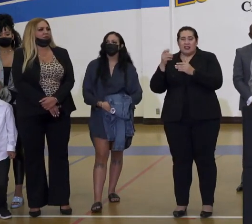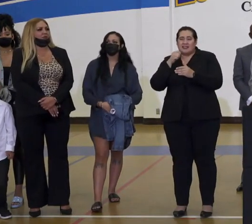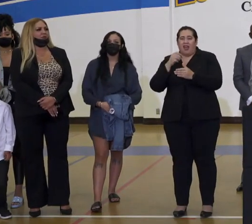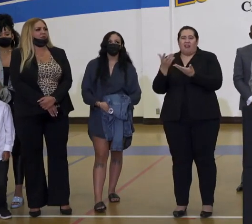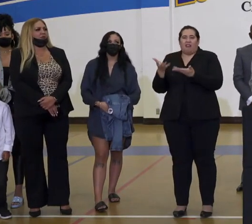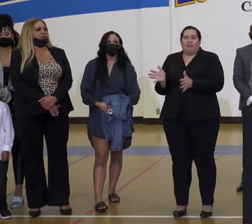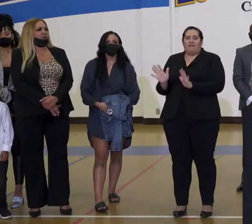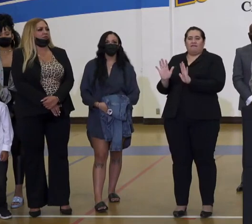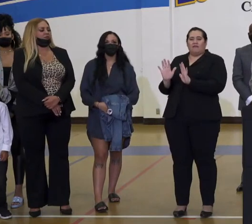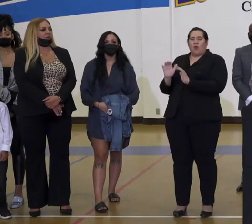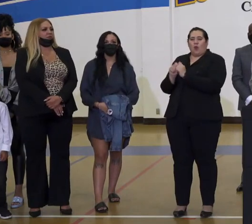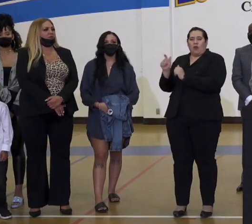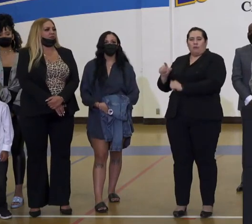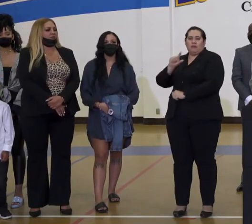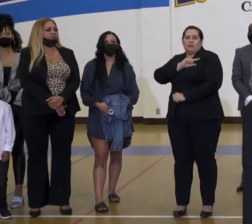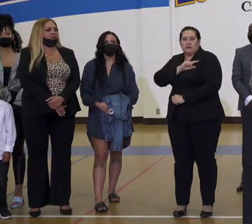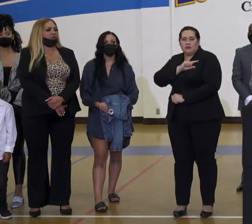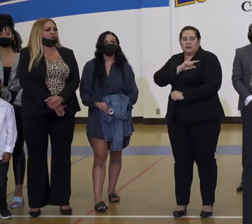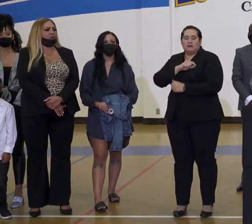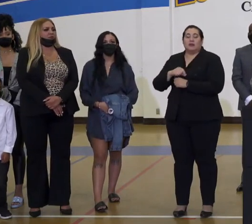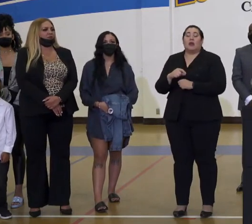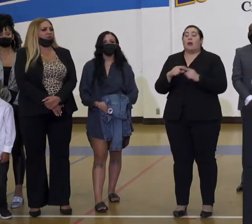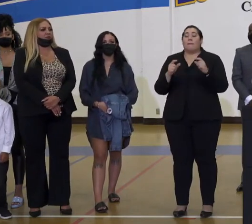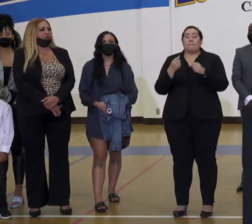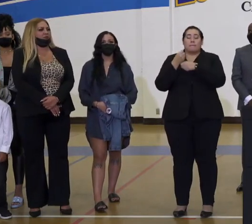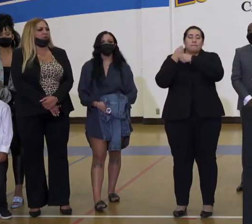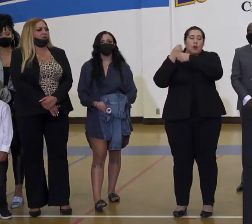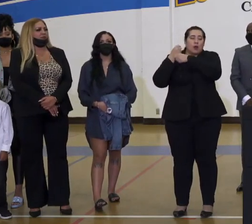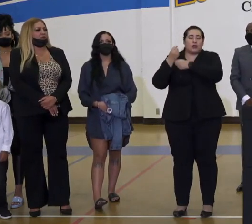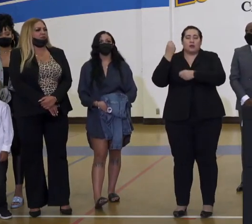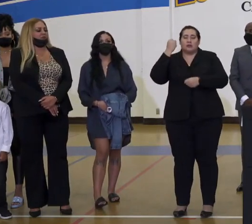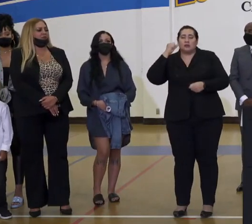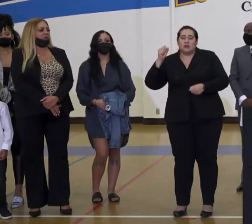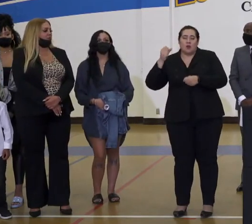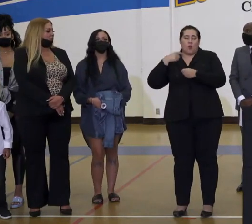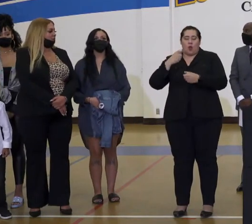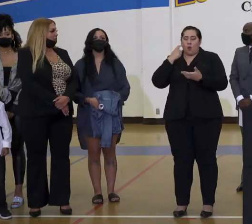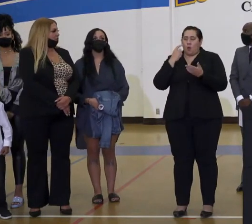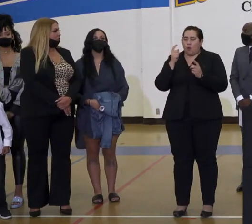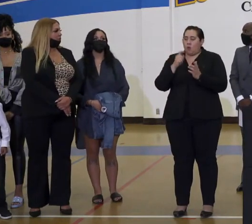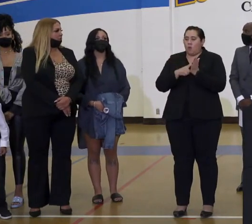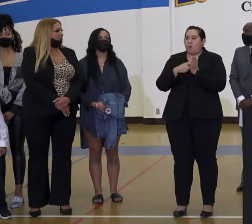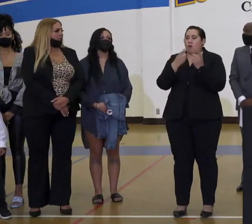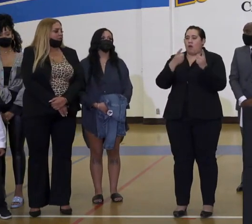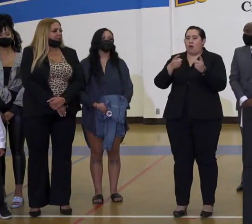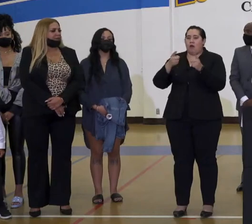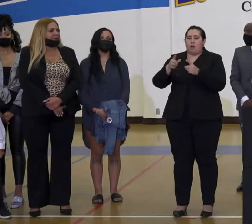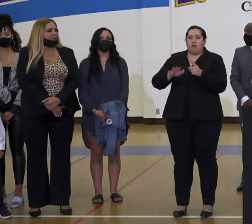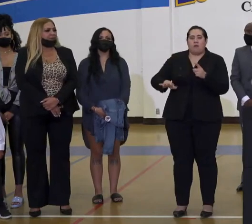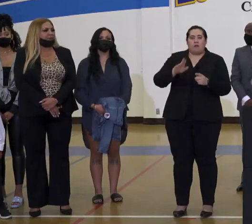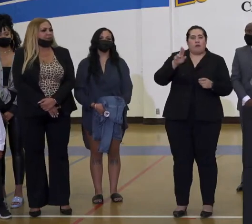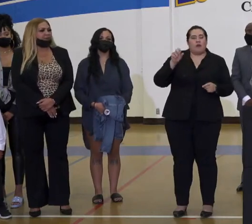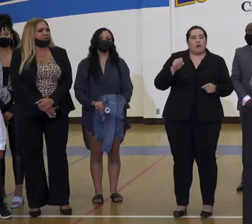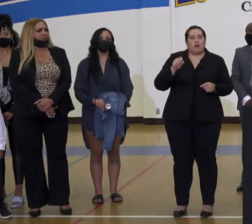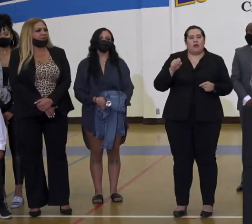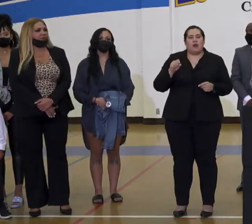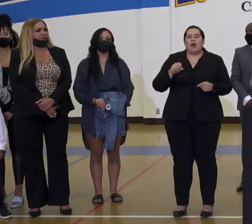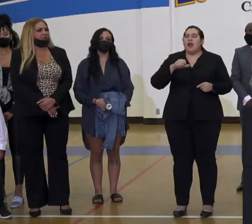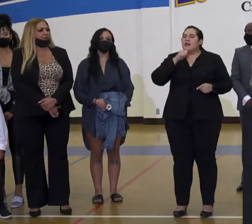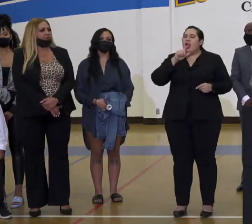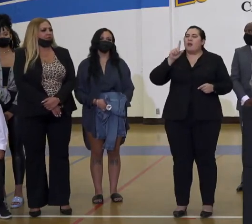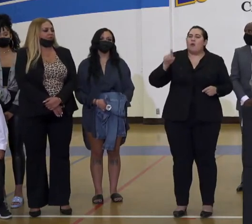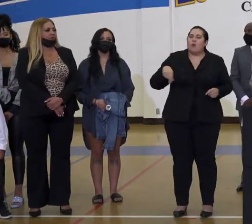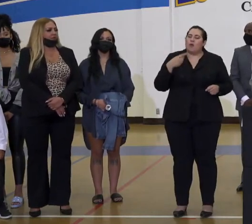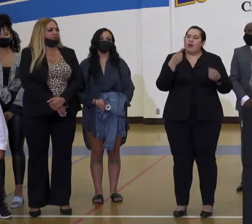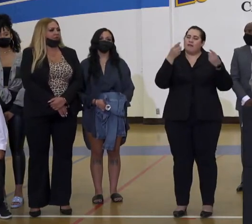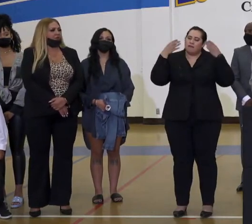his conviction. The protests and demonstrations that we witnessed throughout the country were not singularly focused